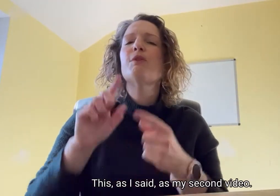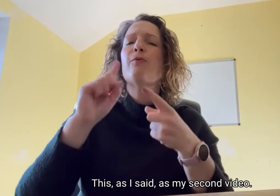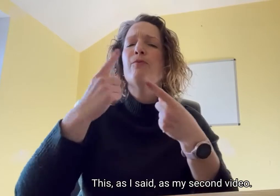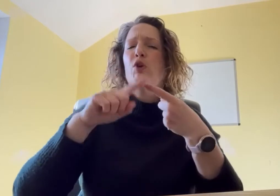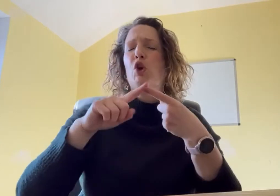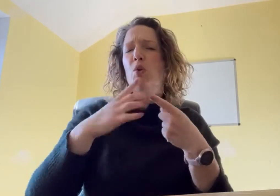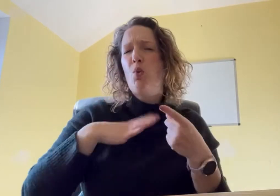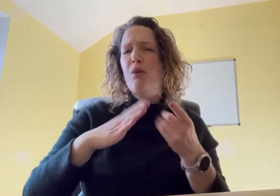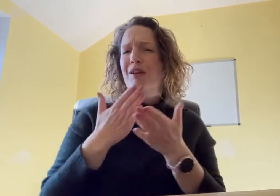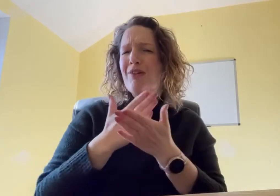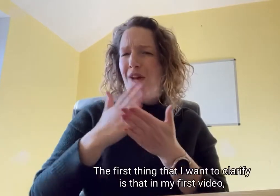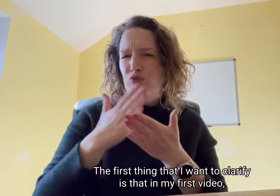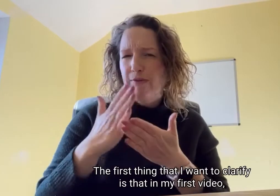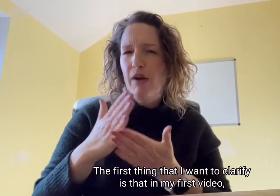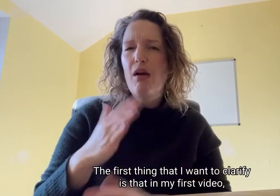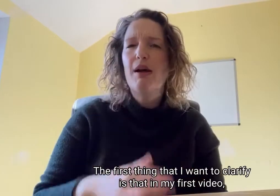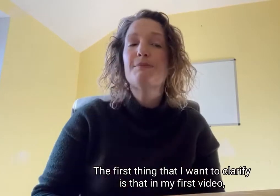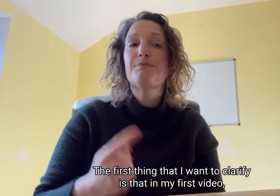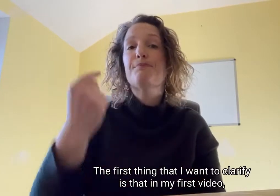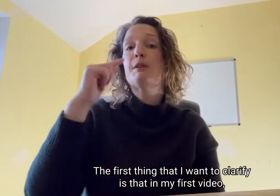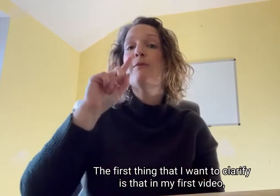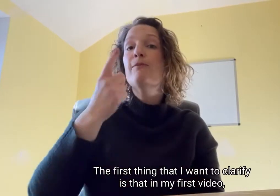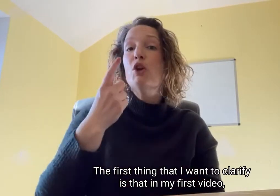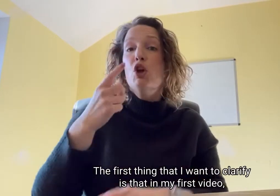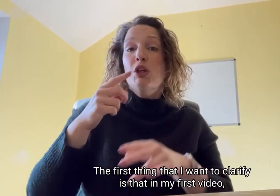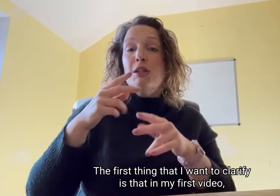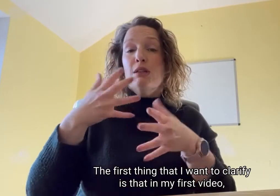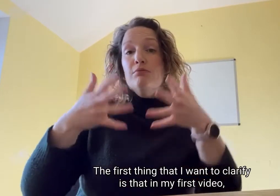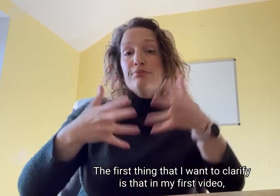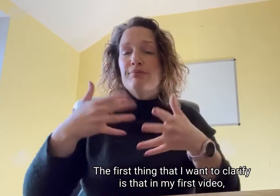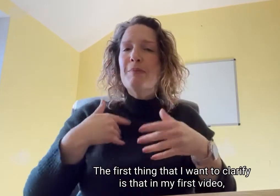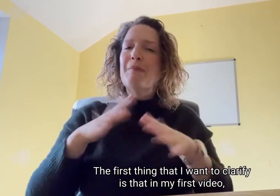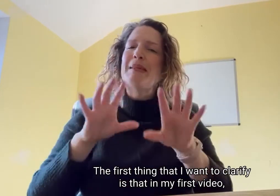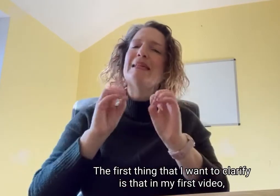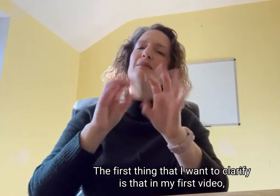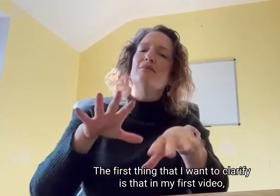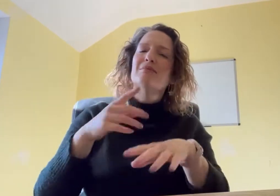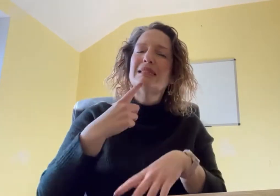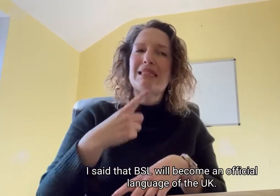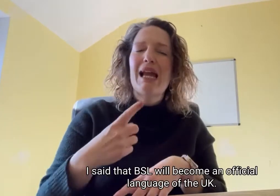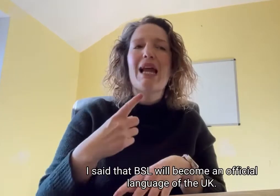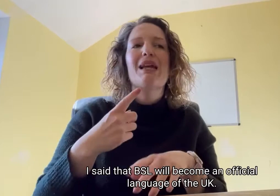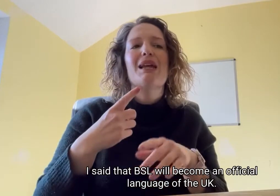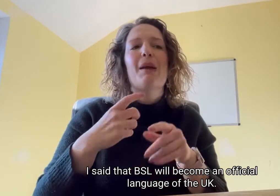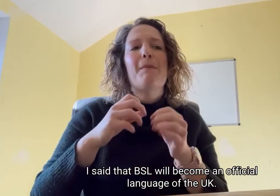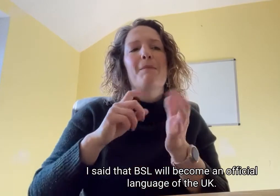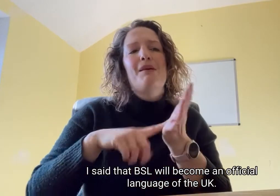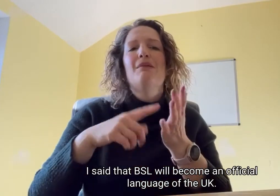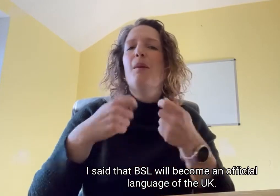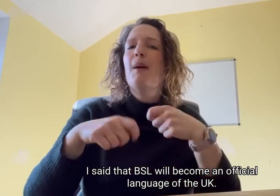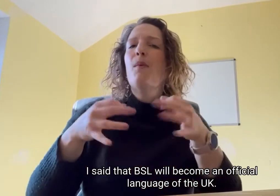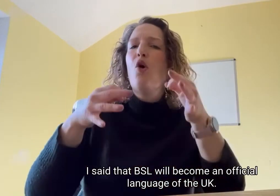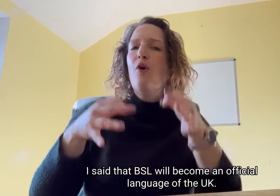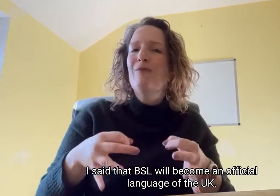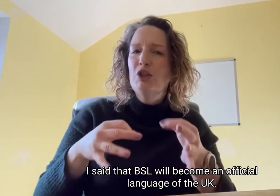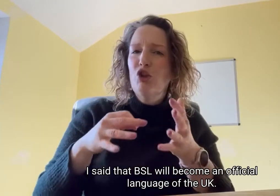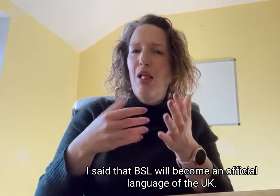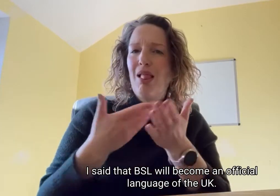video. The first thing that I want to clarify is that in my first video, I said that BSL will become an official language of the